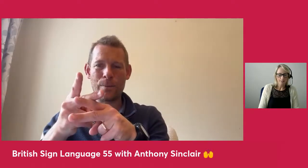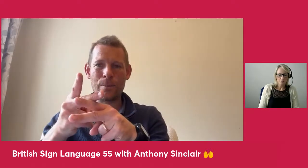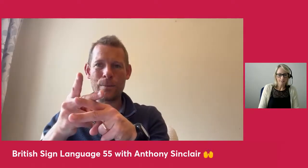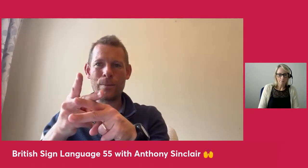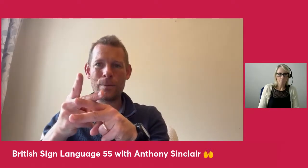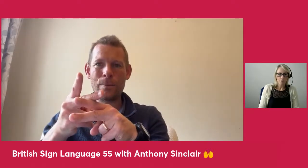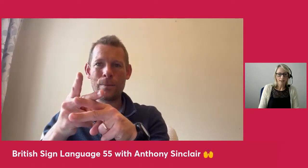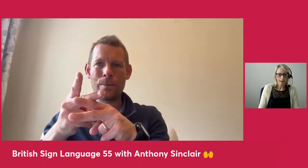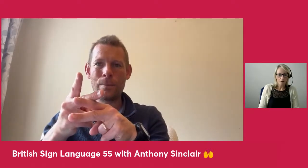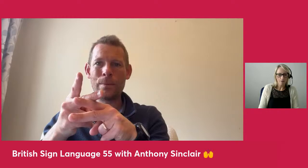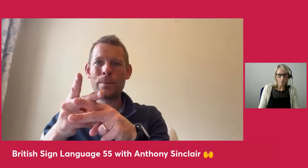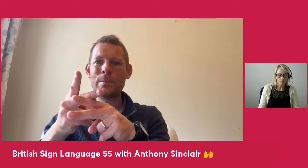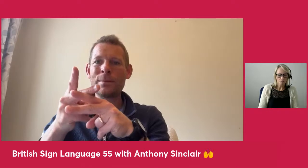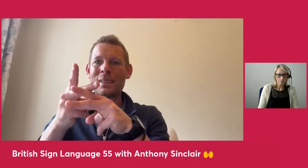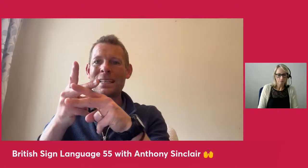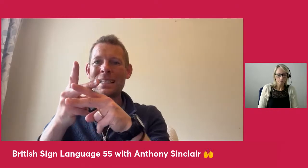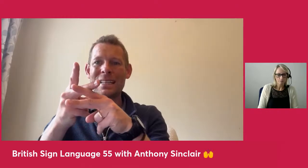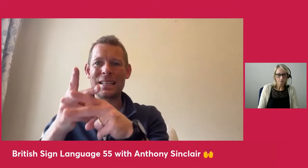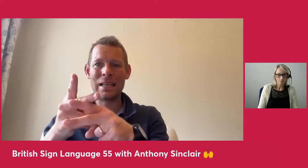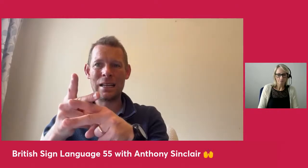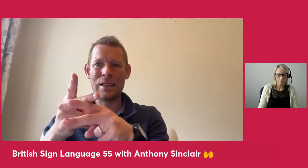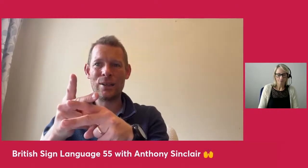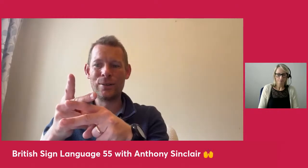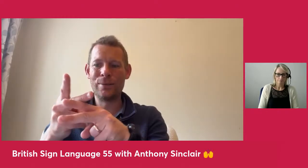So that's the sign for care.